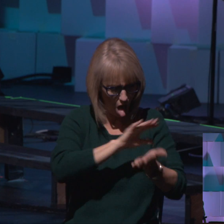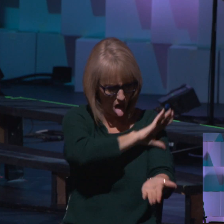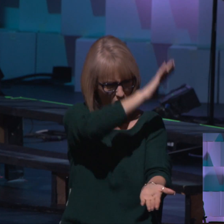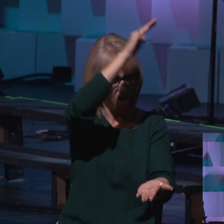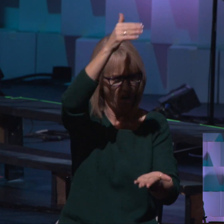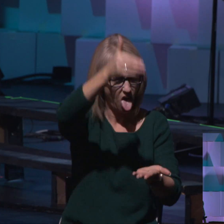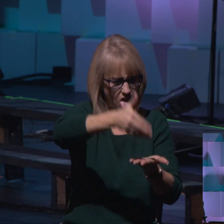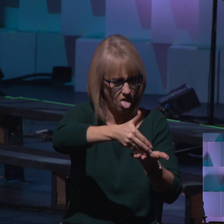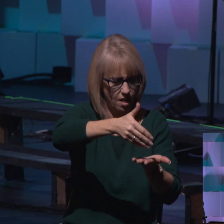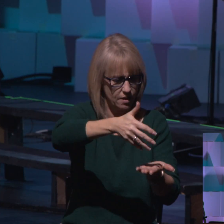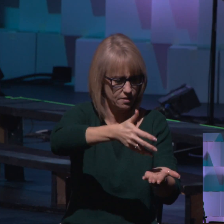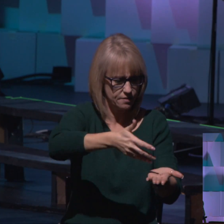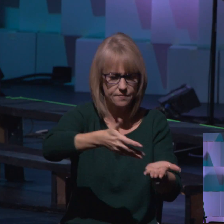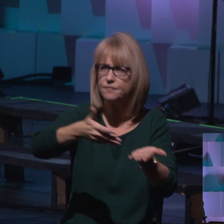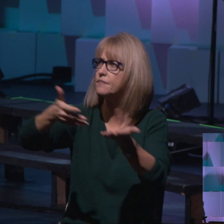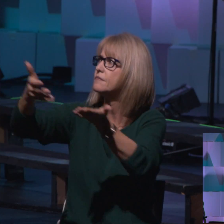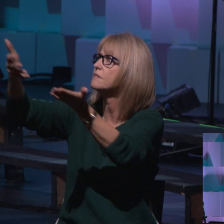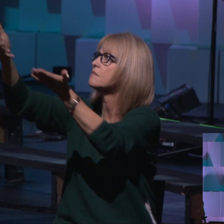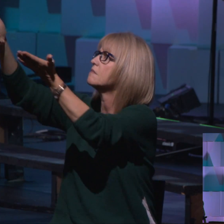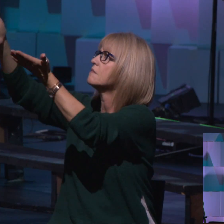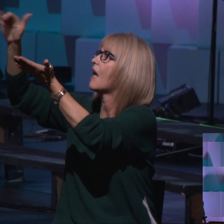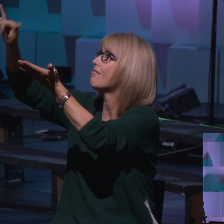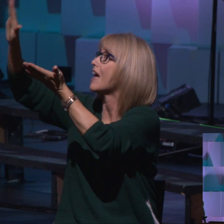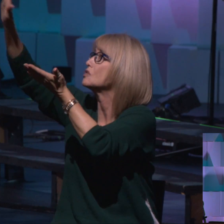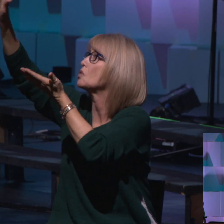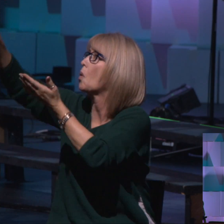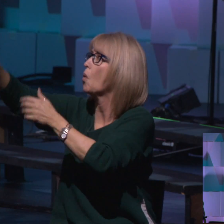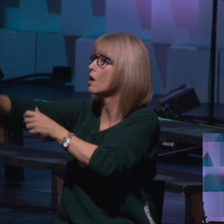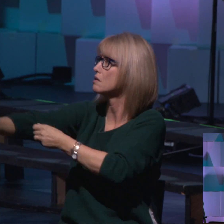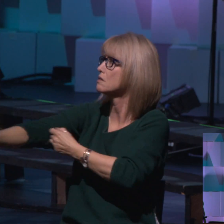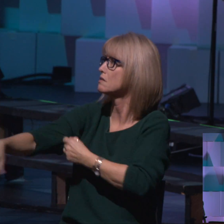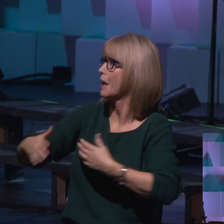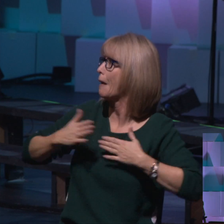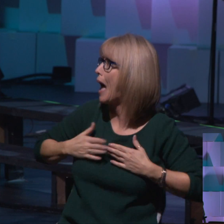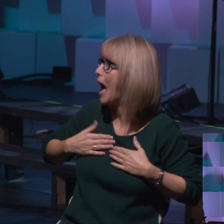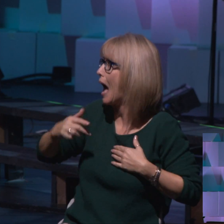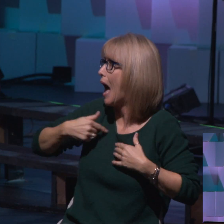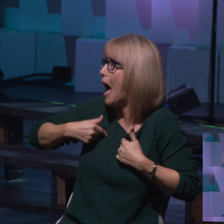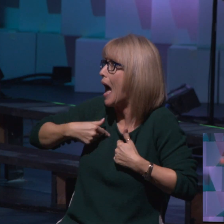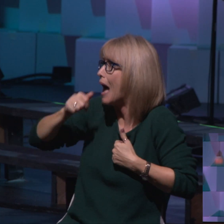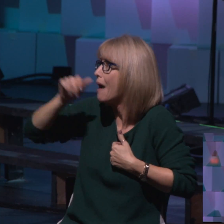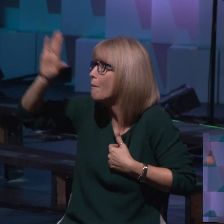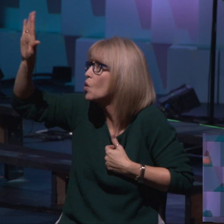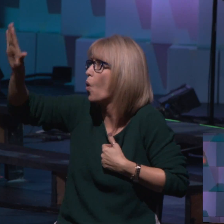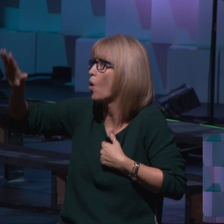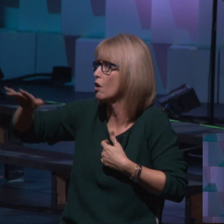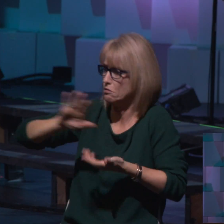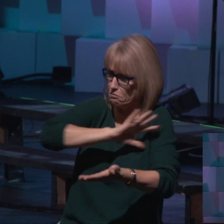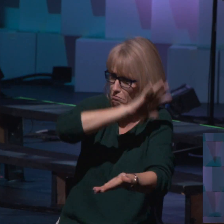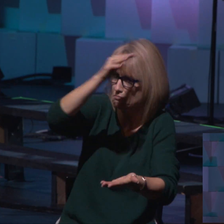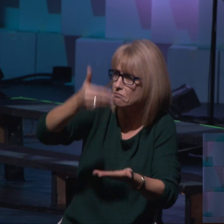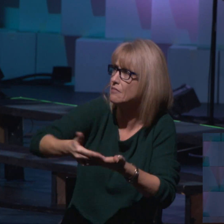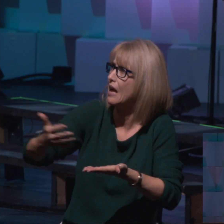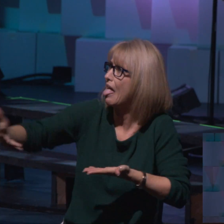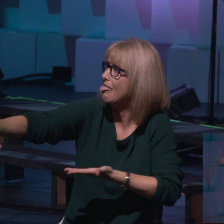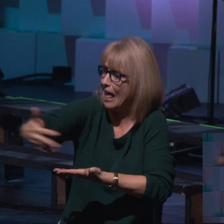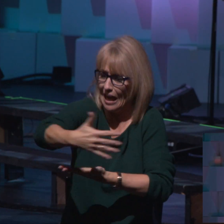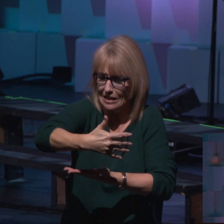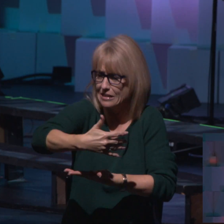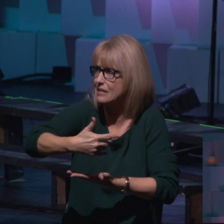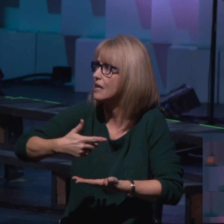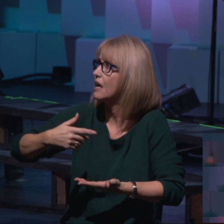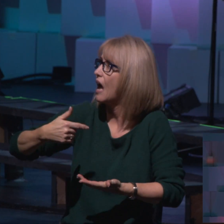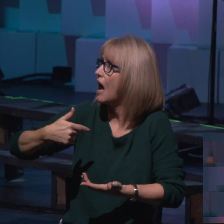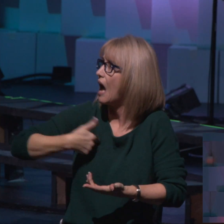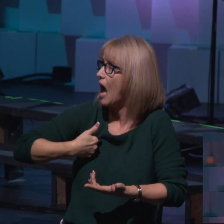yours, myself obviously included. God, I give you everything because like Thomas Edison said, I can't